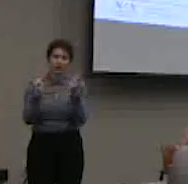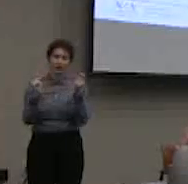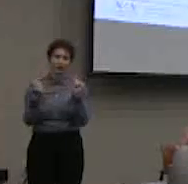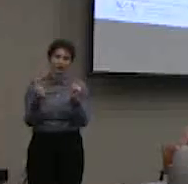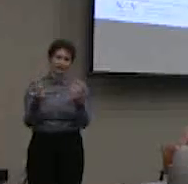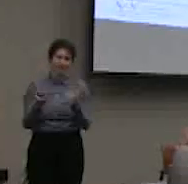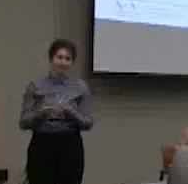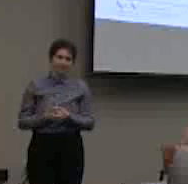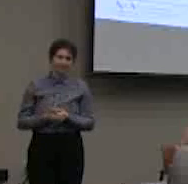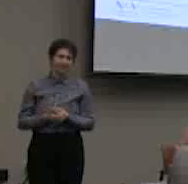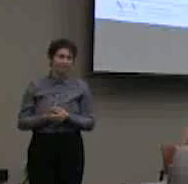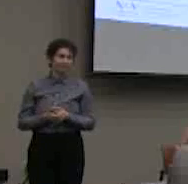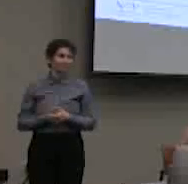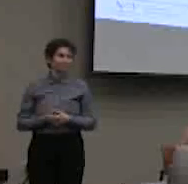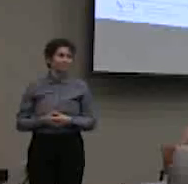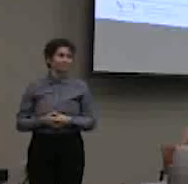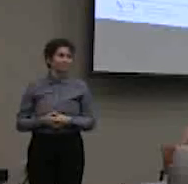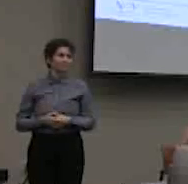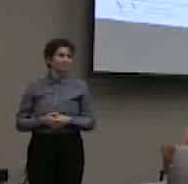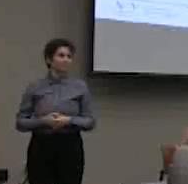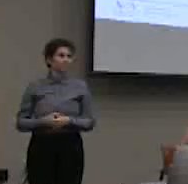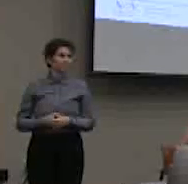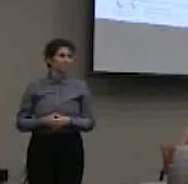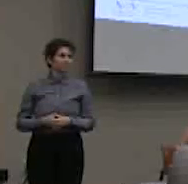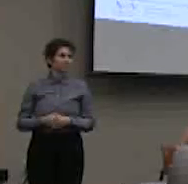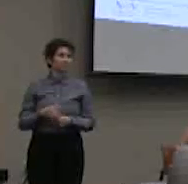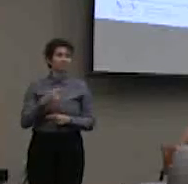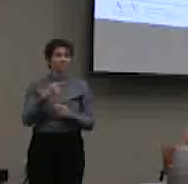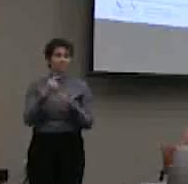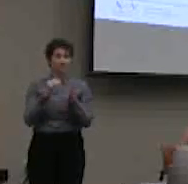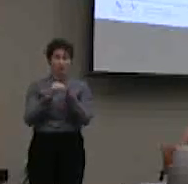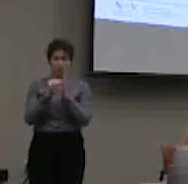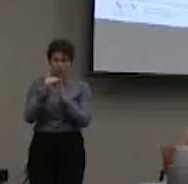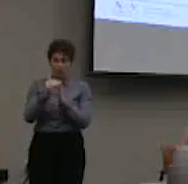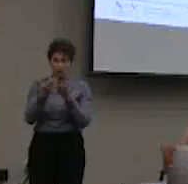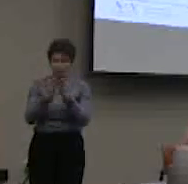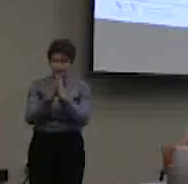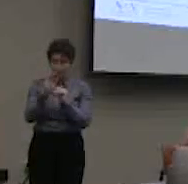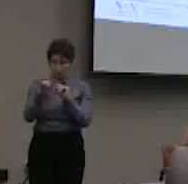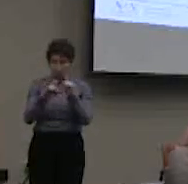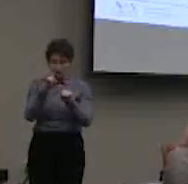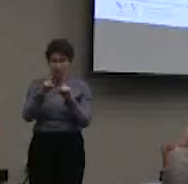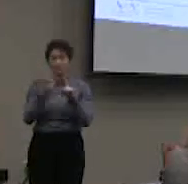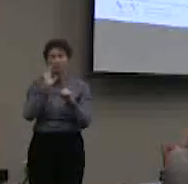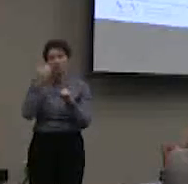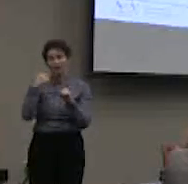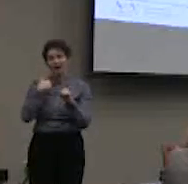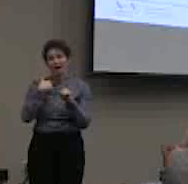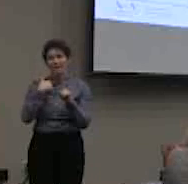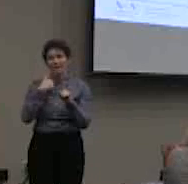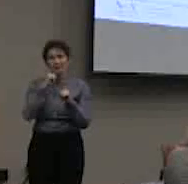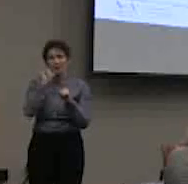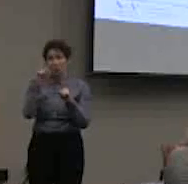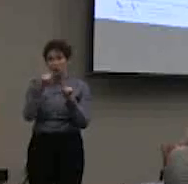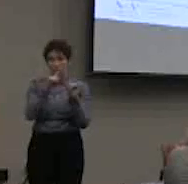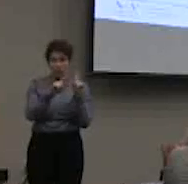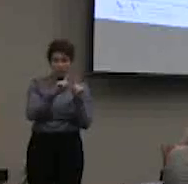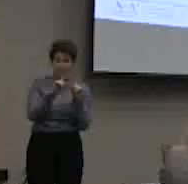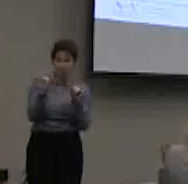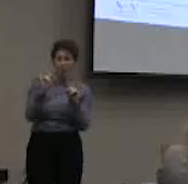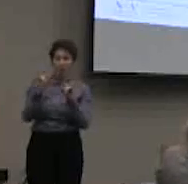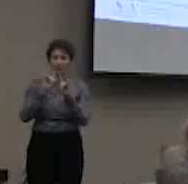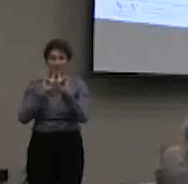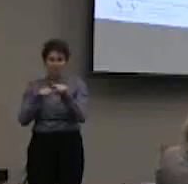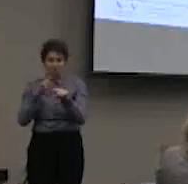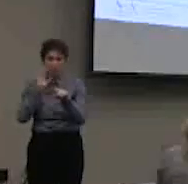Okay, so again, these frequently asked questions, we'll have these, not just the questions, but also the answers for you for your